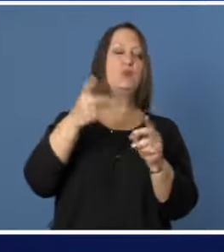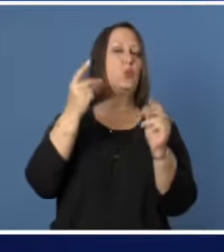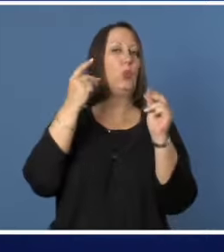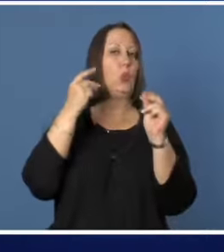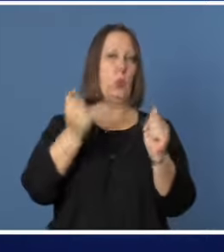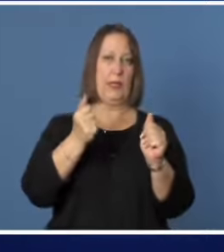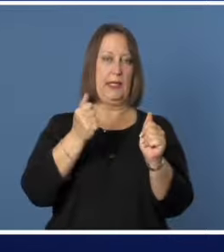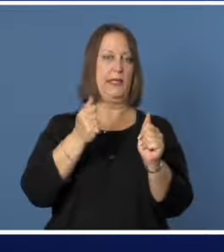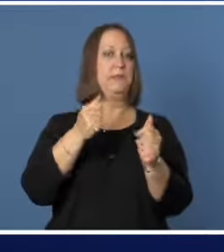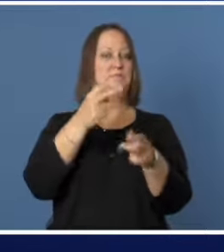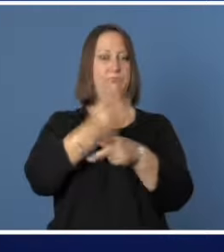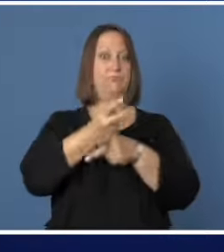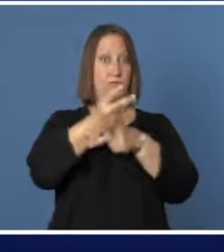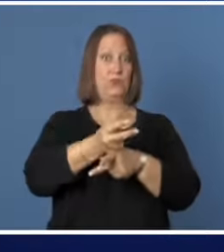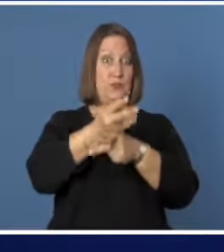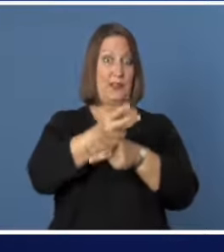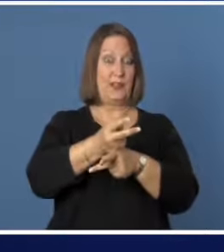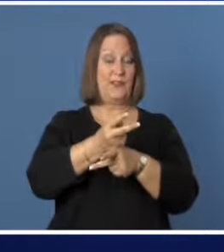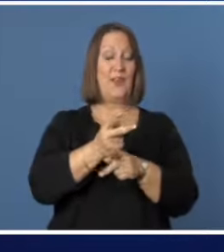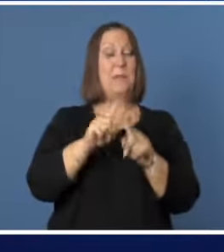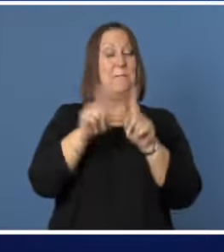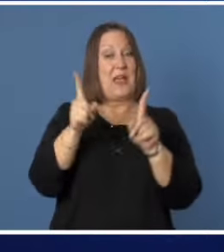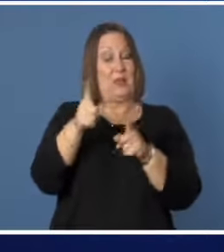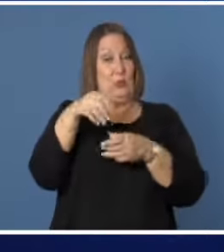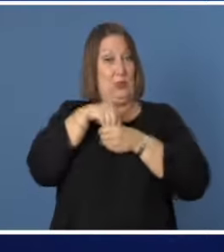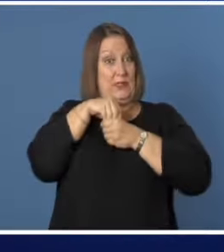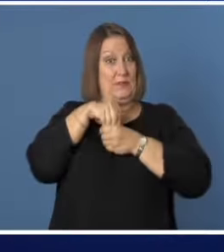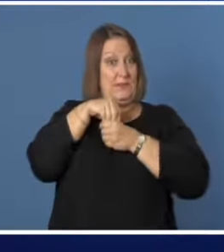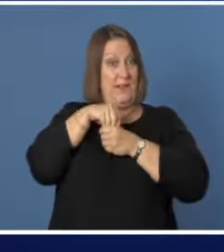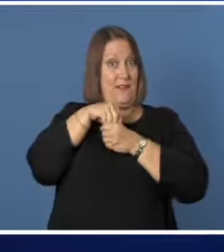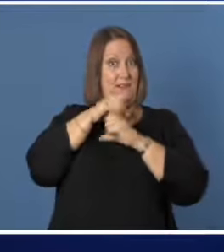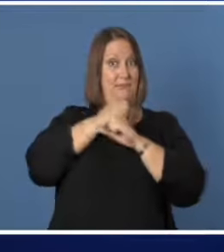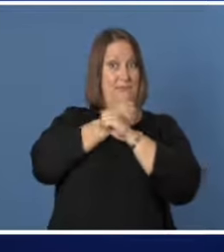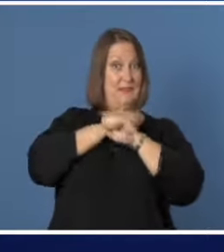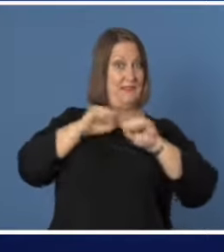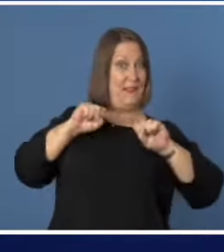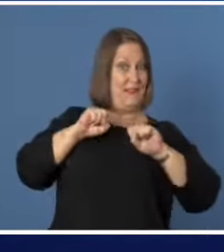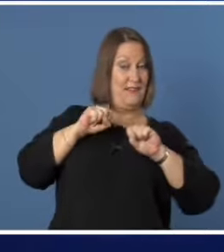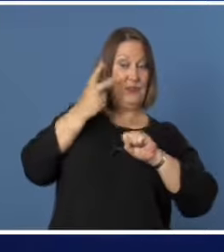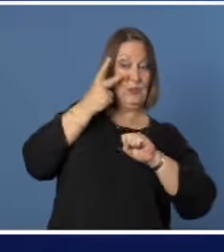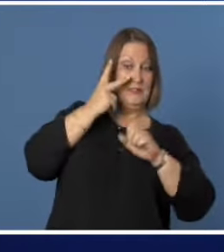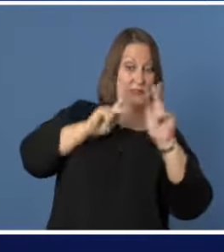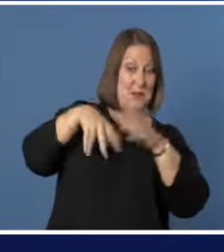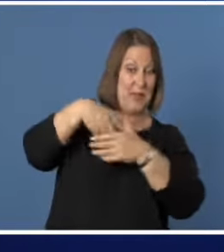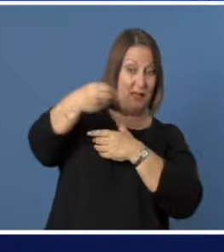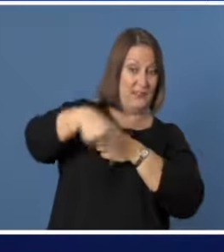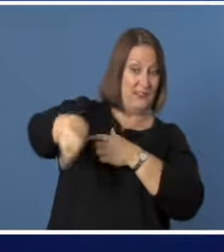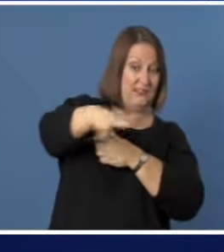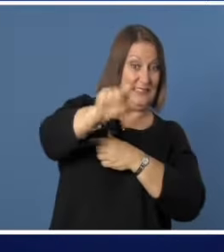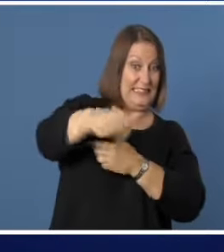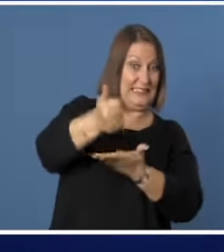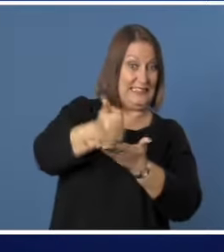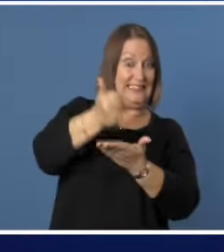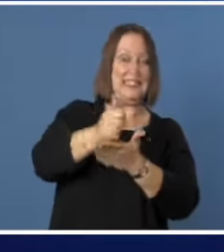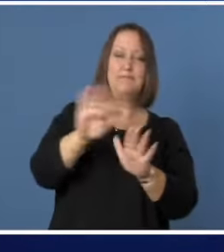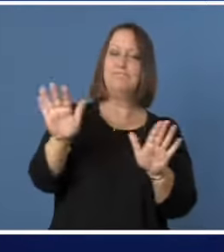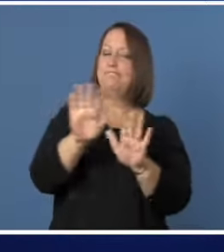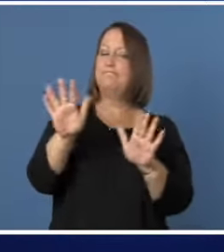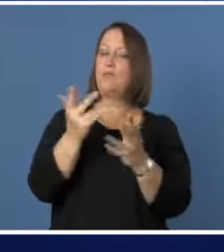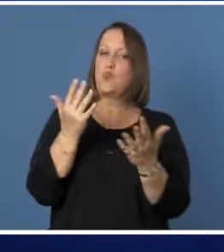Decontamination is needed within minutes of exposure to minimize health consequences. Do not leave the safety